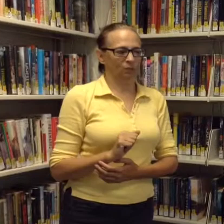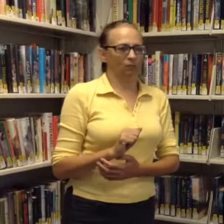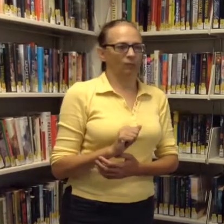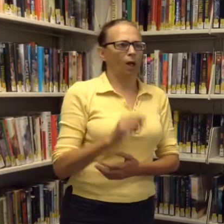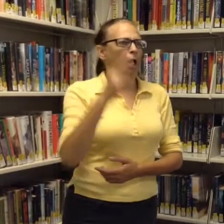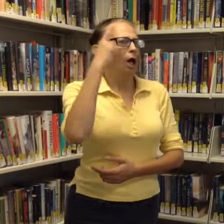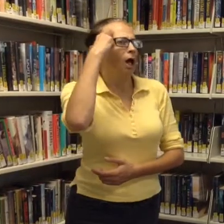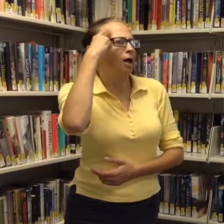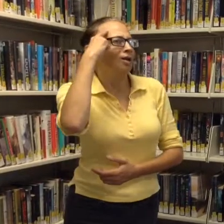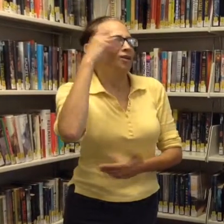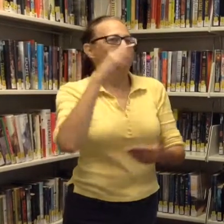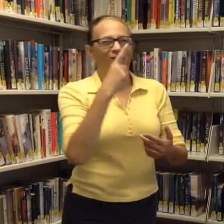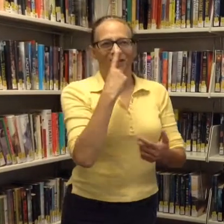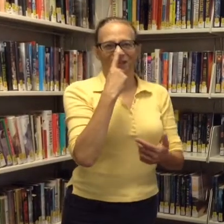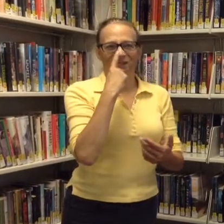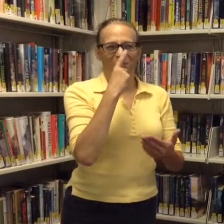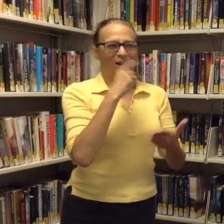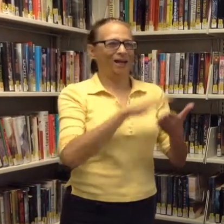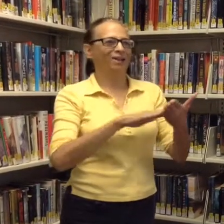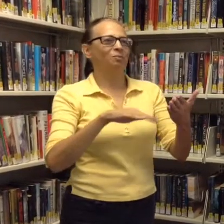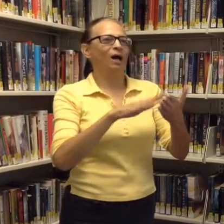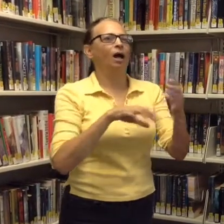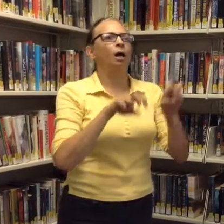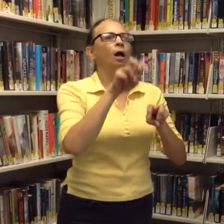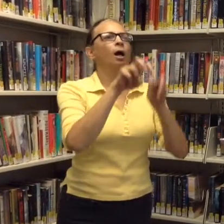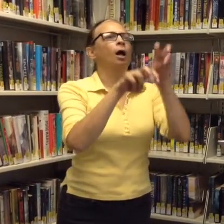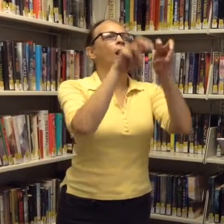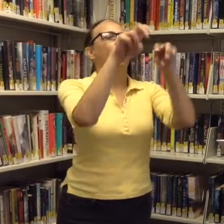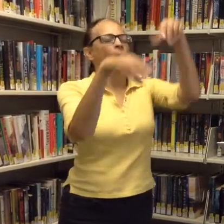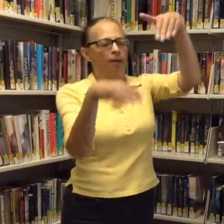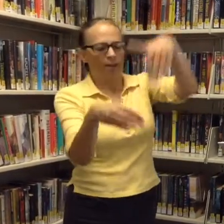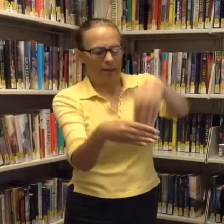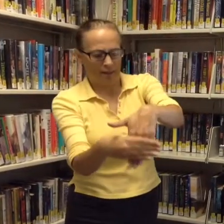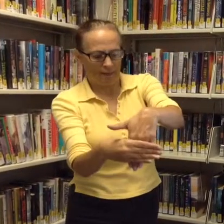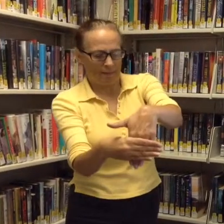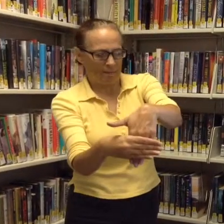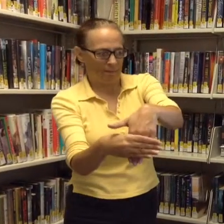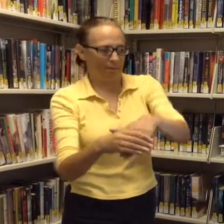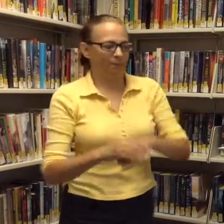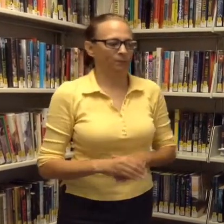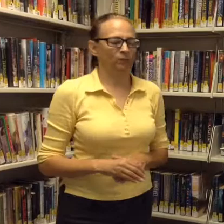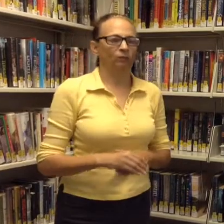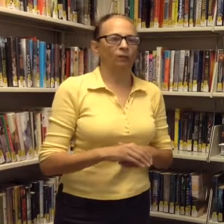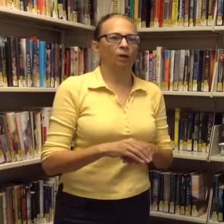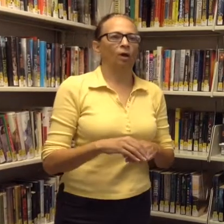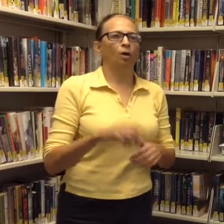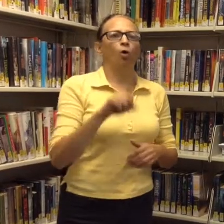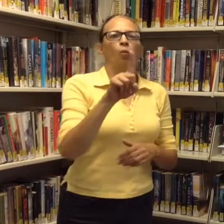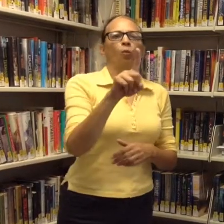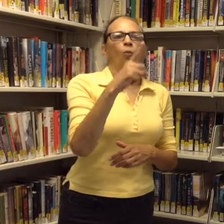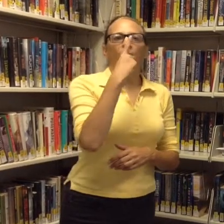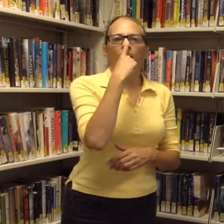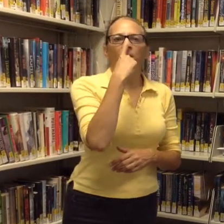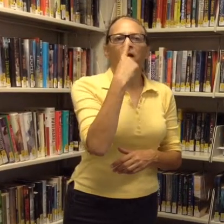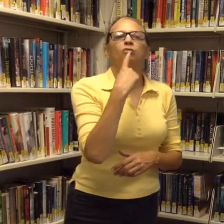They thought it was mouse paint. They climbed right in. Then one was red,